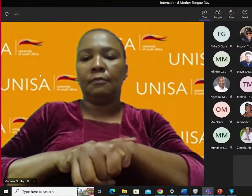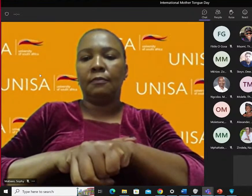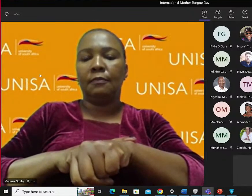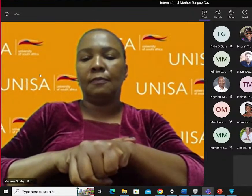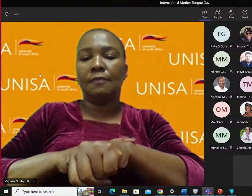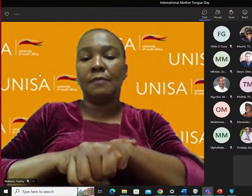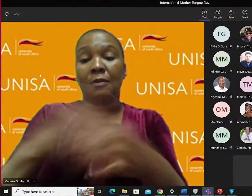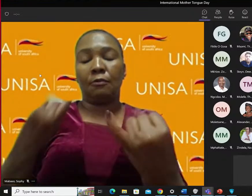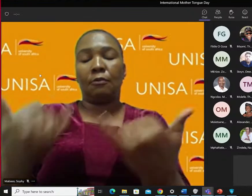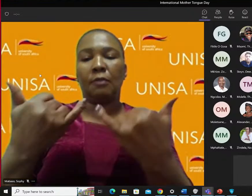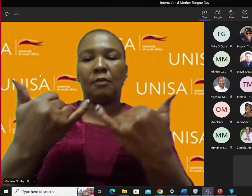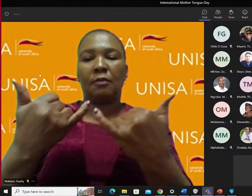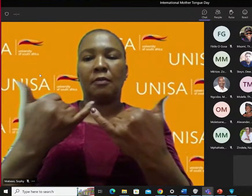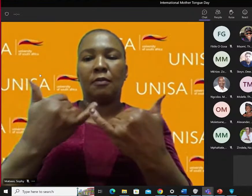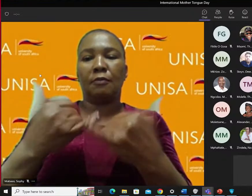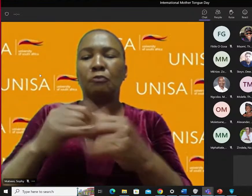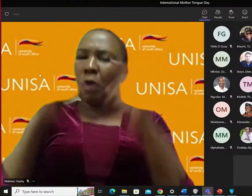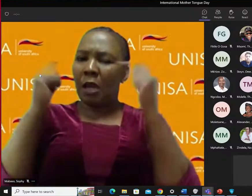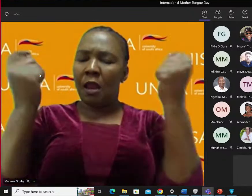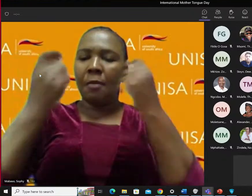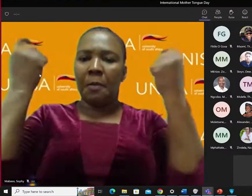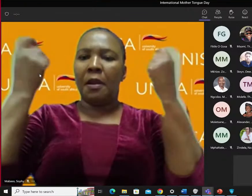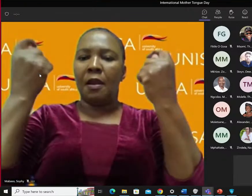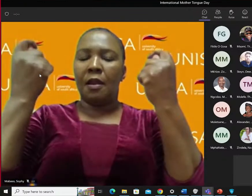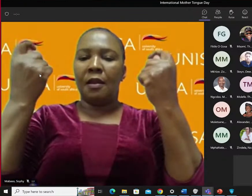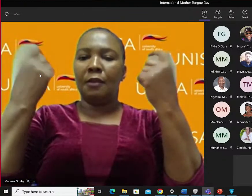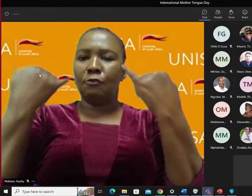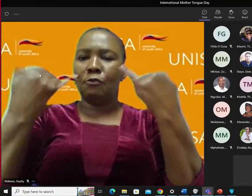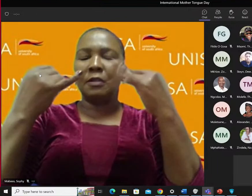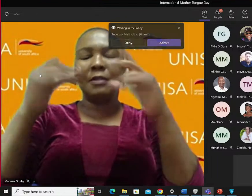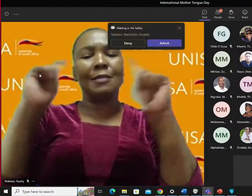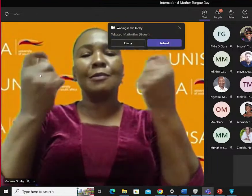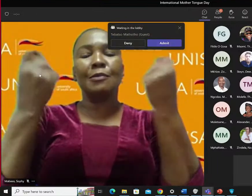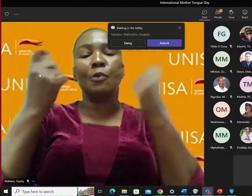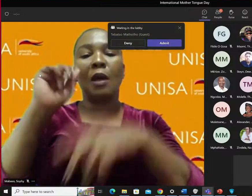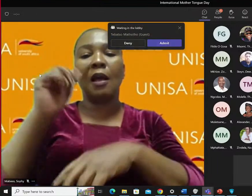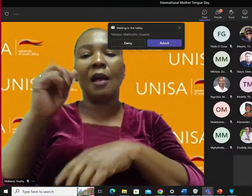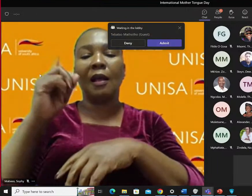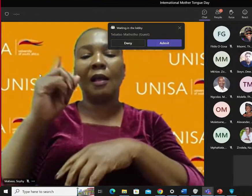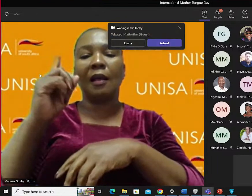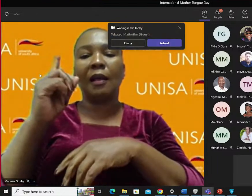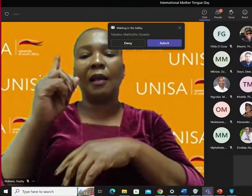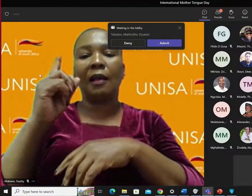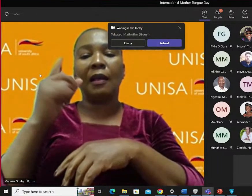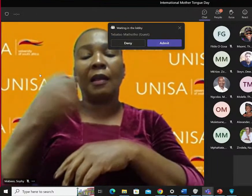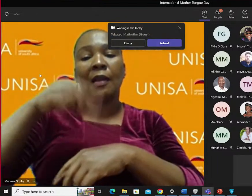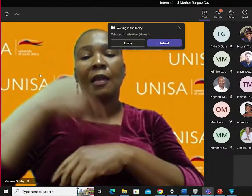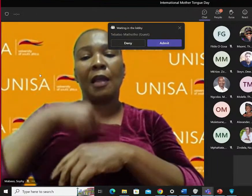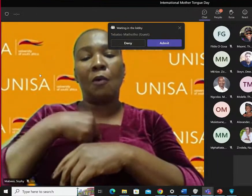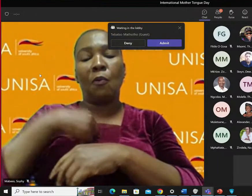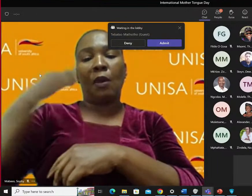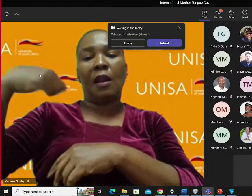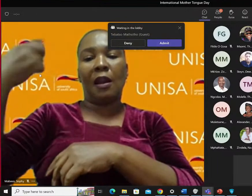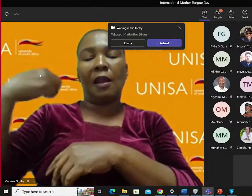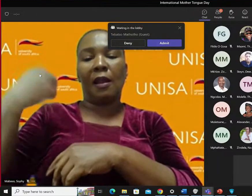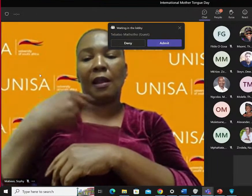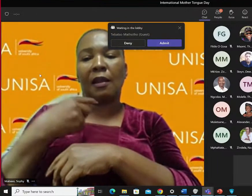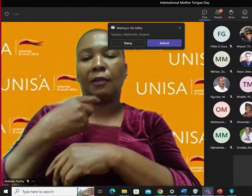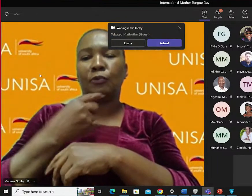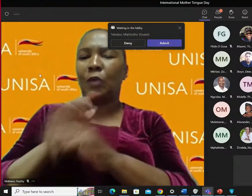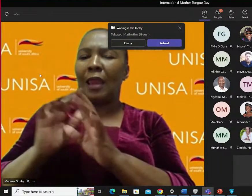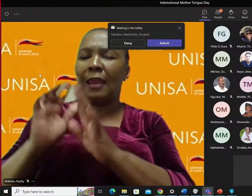today retlo keteka, reketekang kasara borena, reketeka ka megolokwane, ke